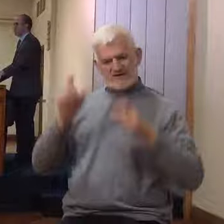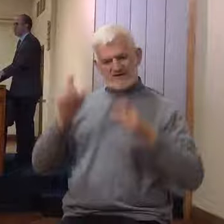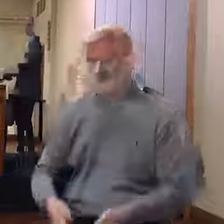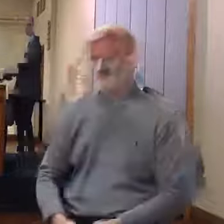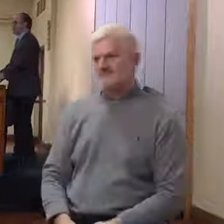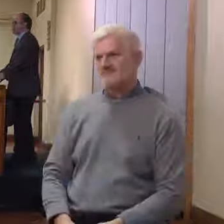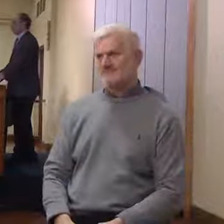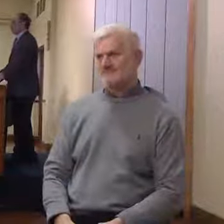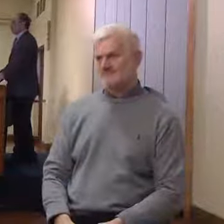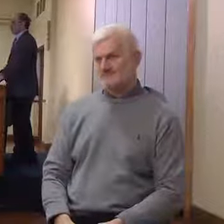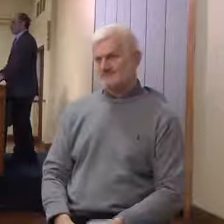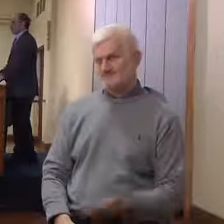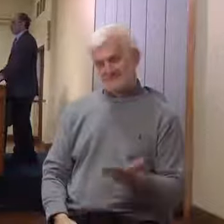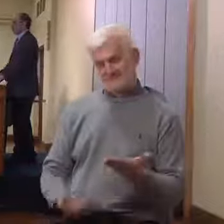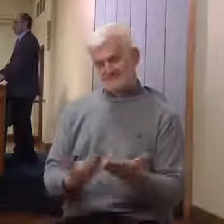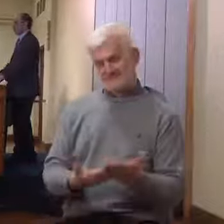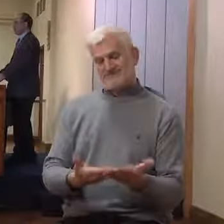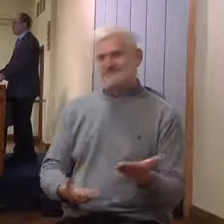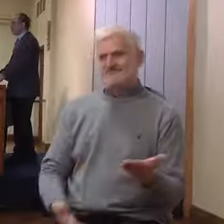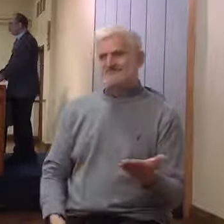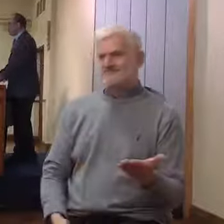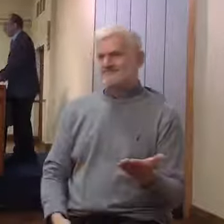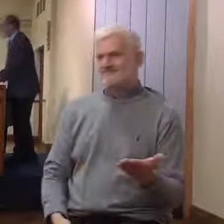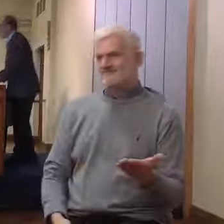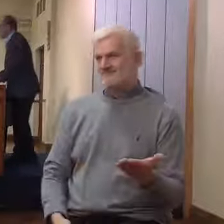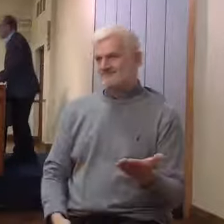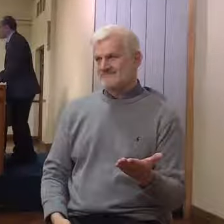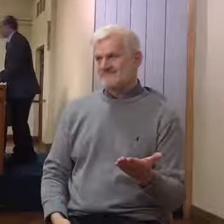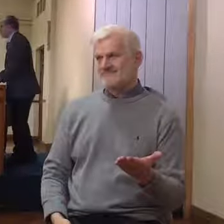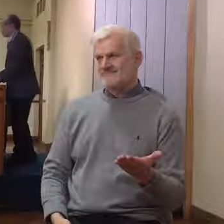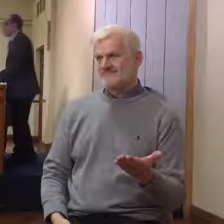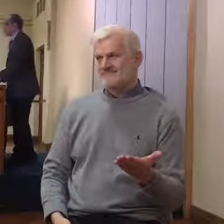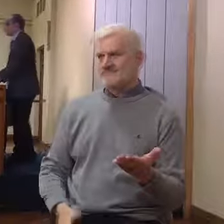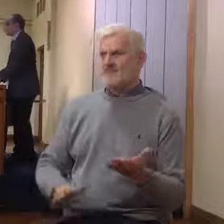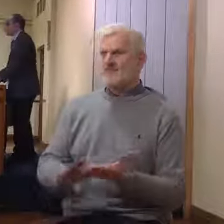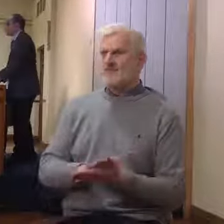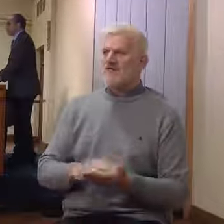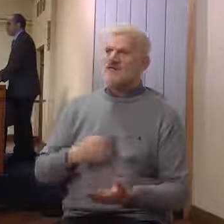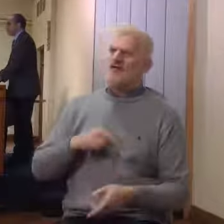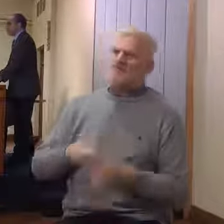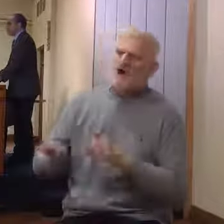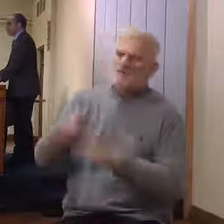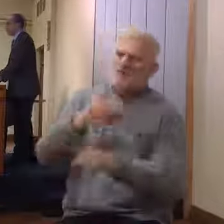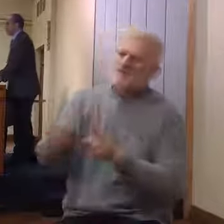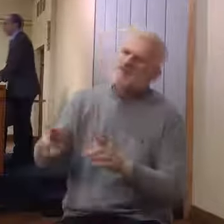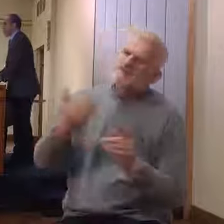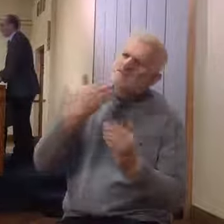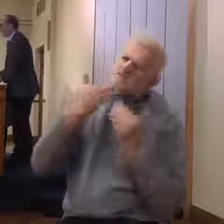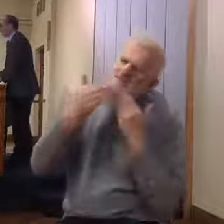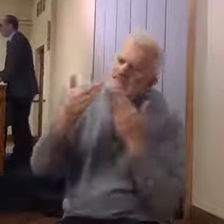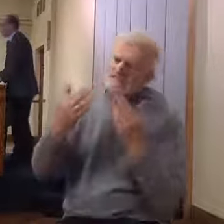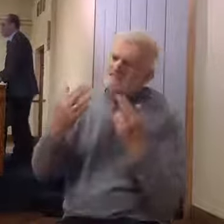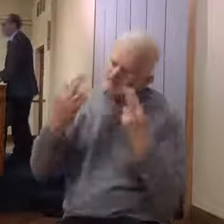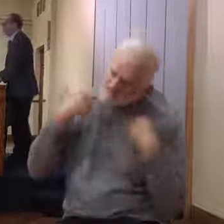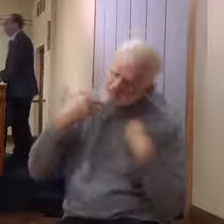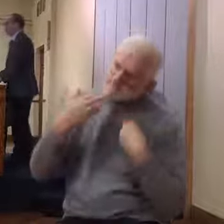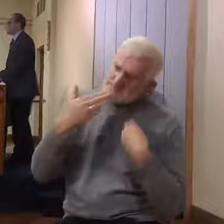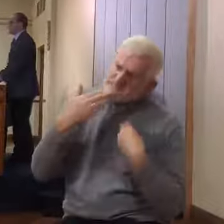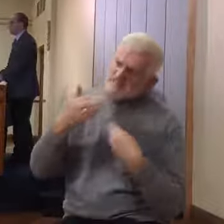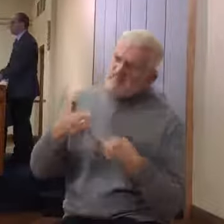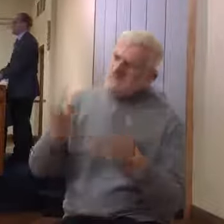you see, it is not something you have to be coerced. It is not something you have to be compelled to